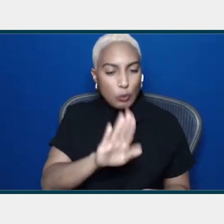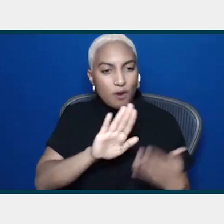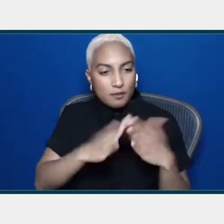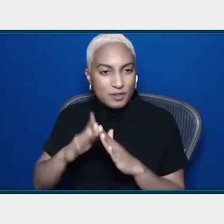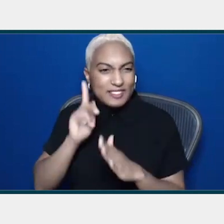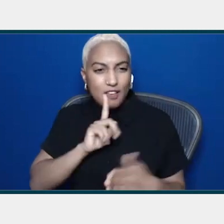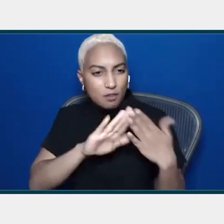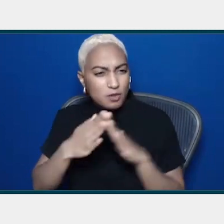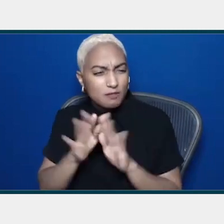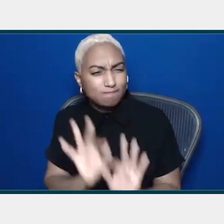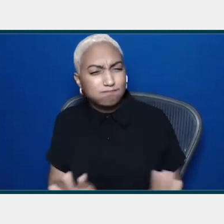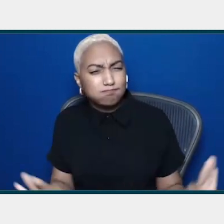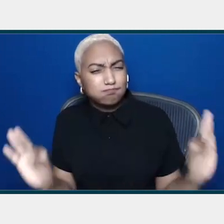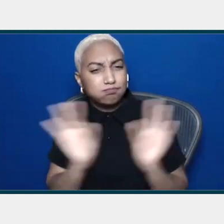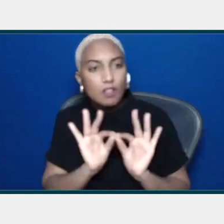and on and on and on.